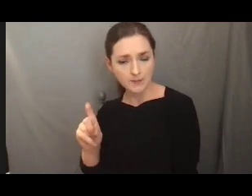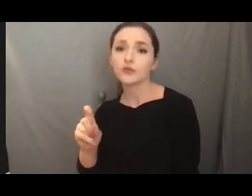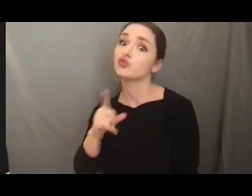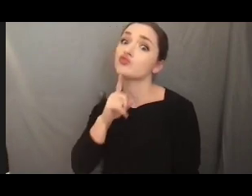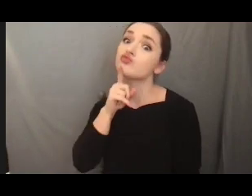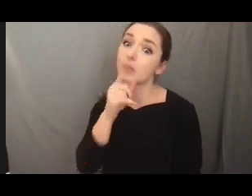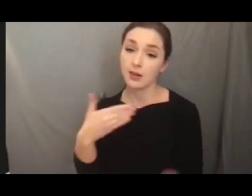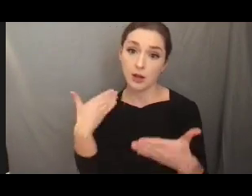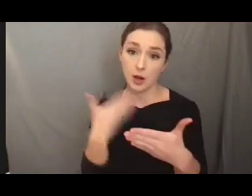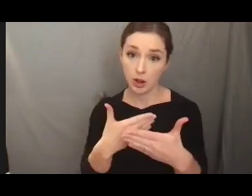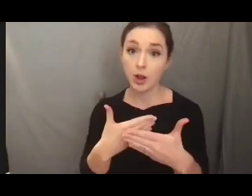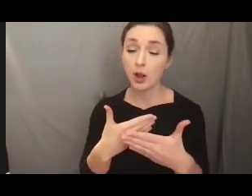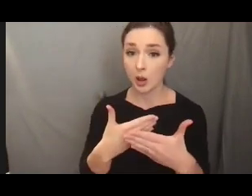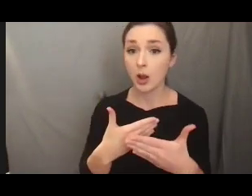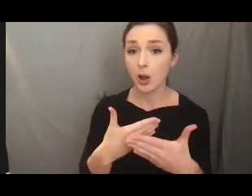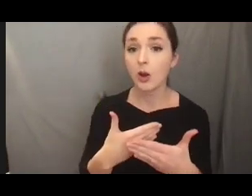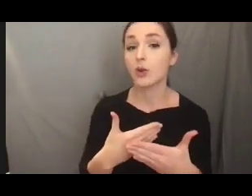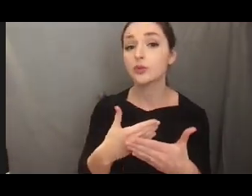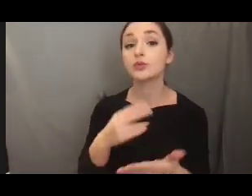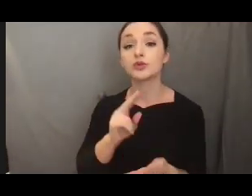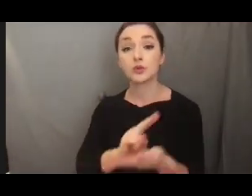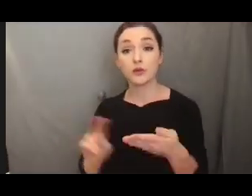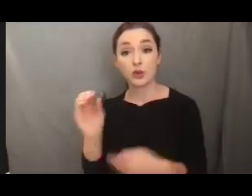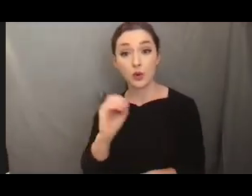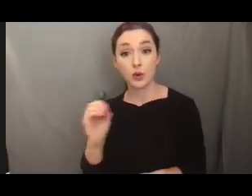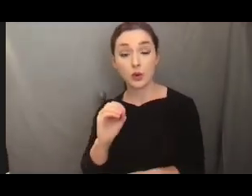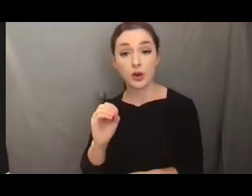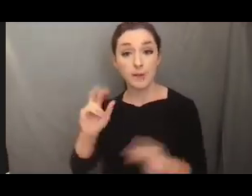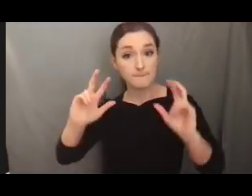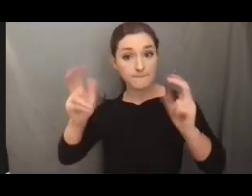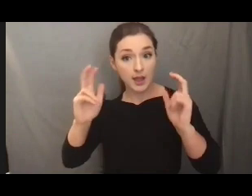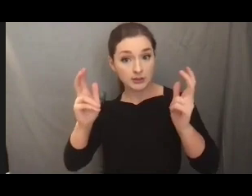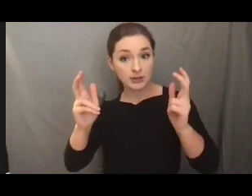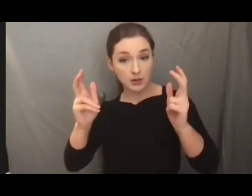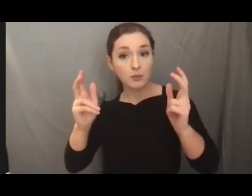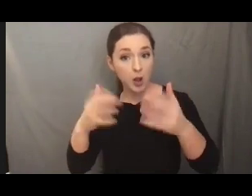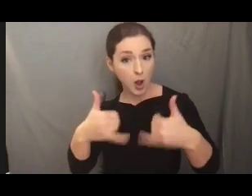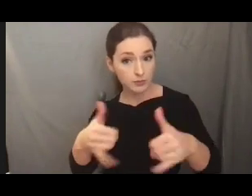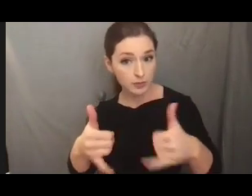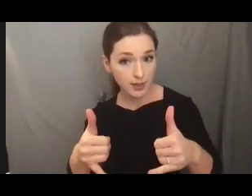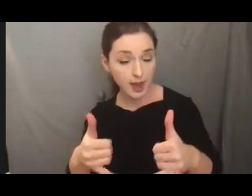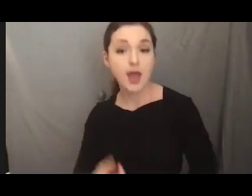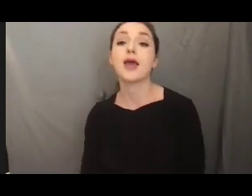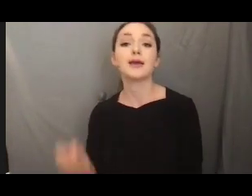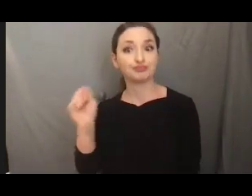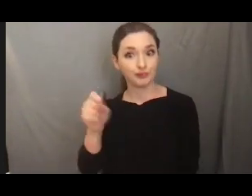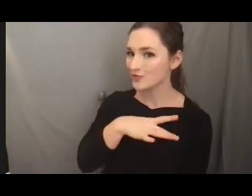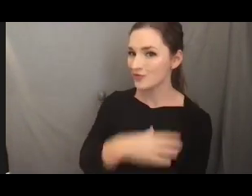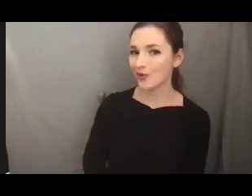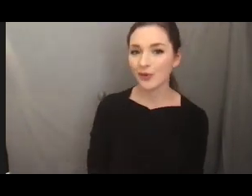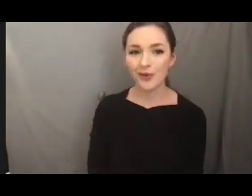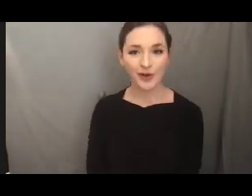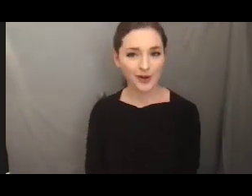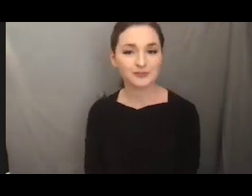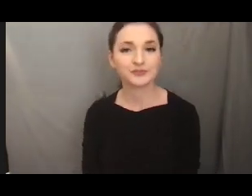come in here one day when we're done with COVID and get some food. Yeah, explore it for yourself.